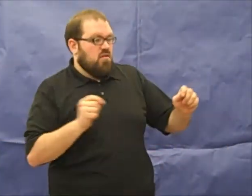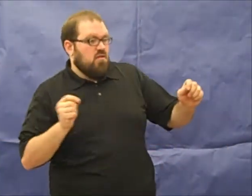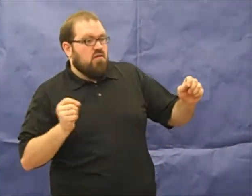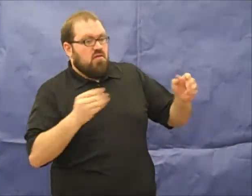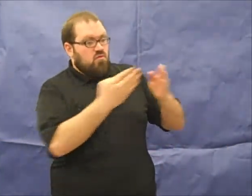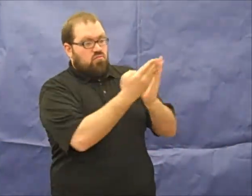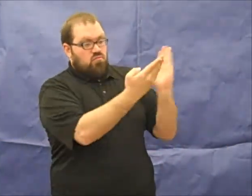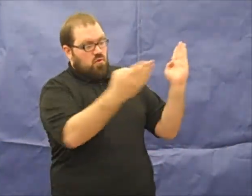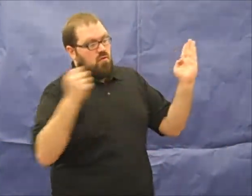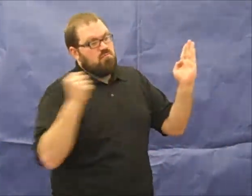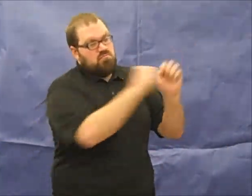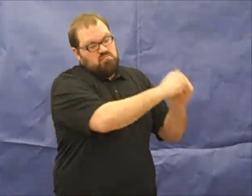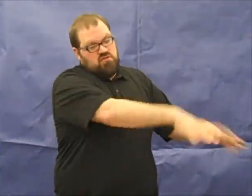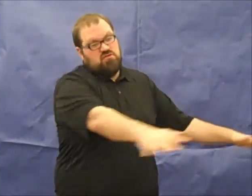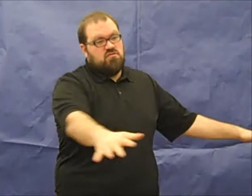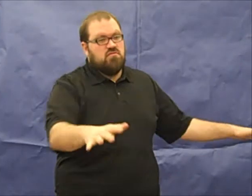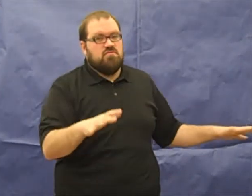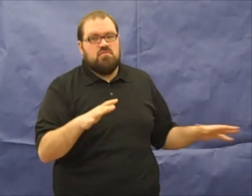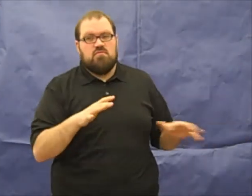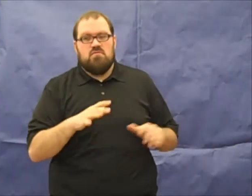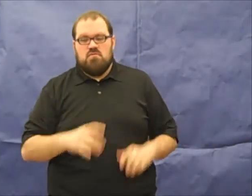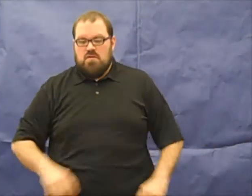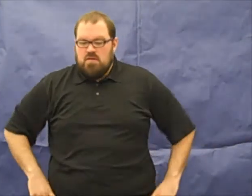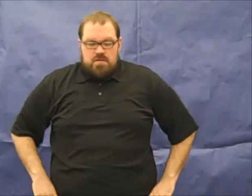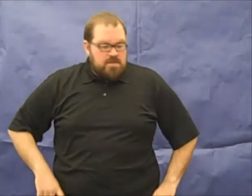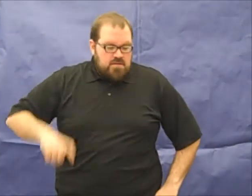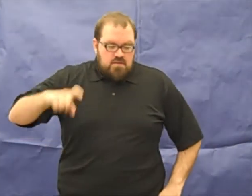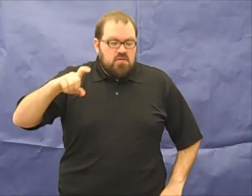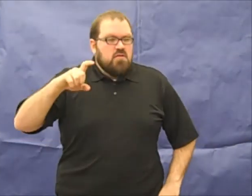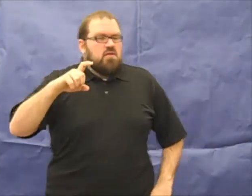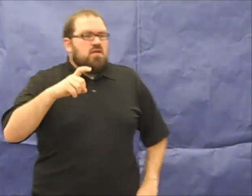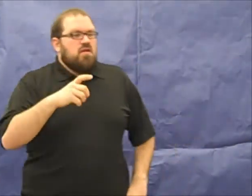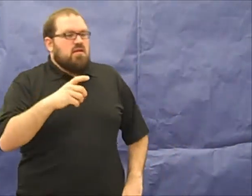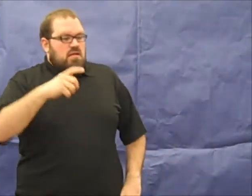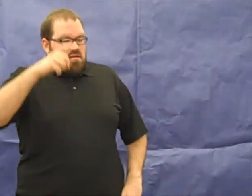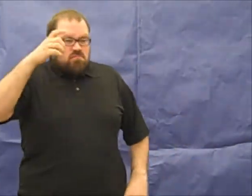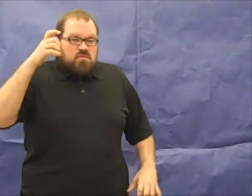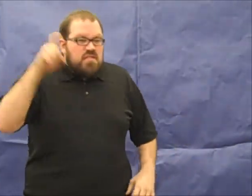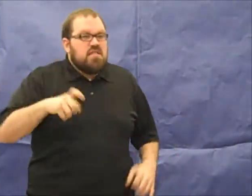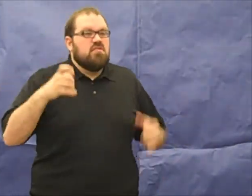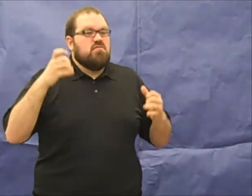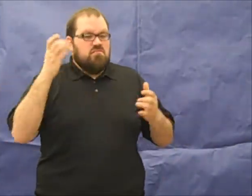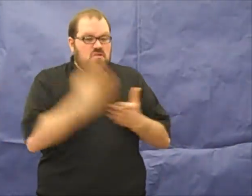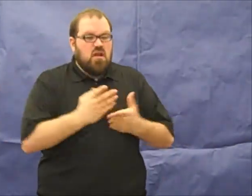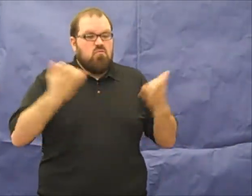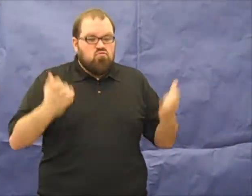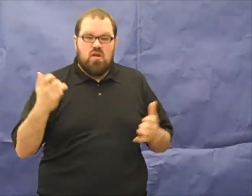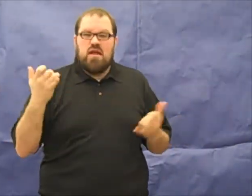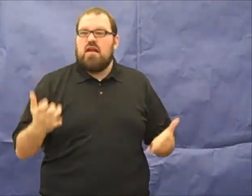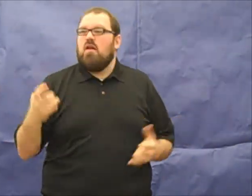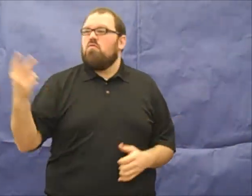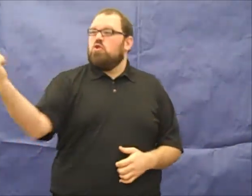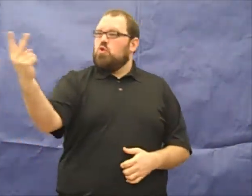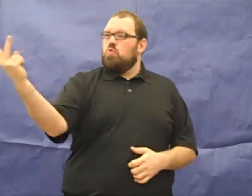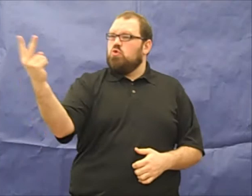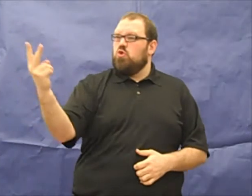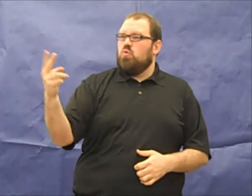floor. This has to stop right now. This game you two